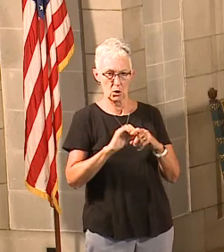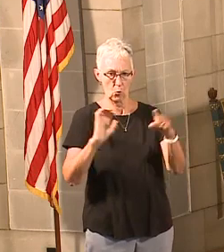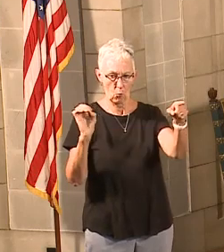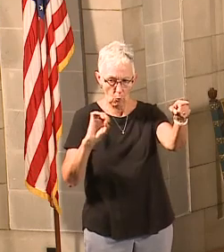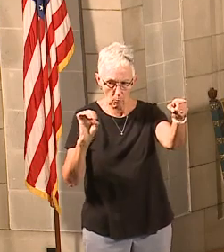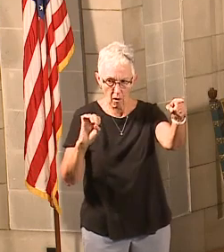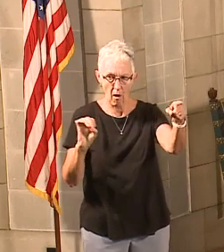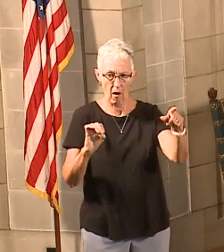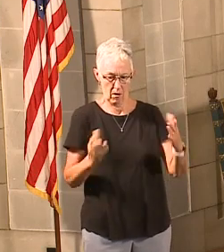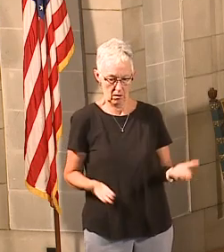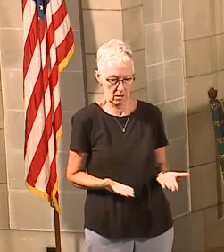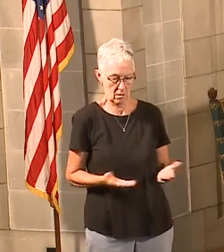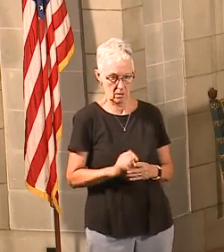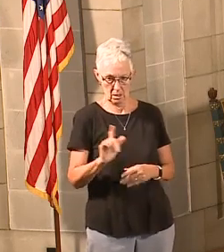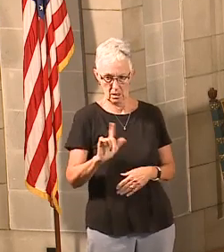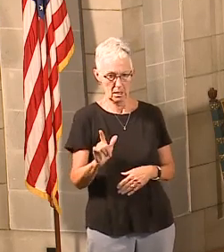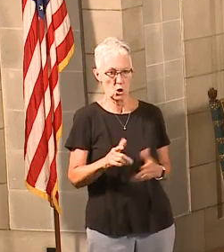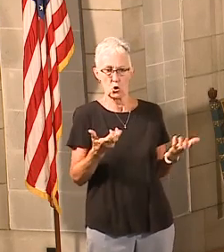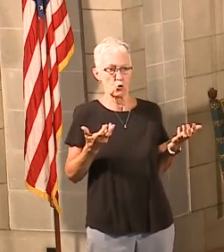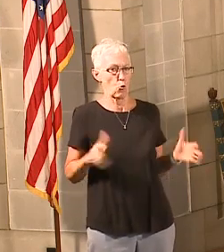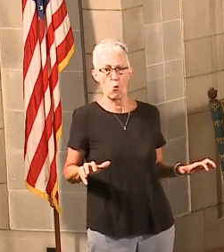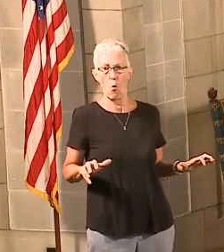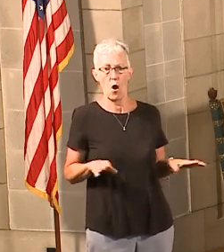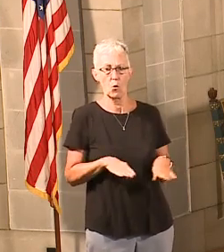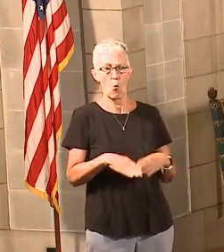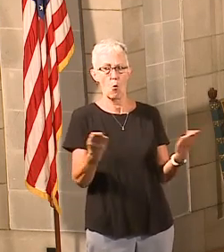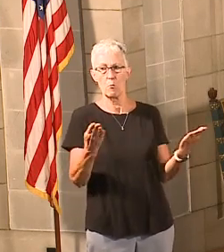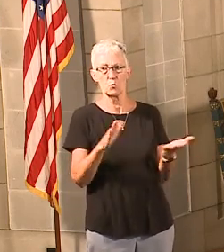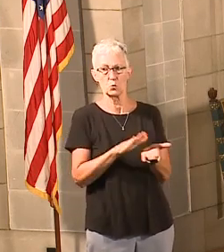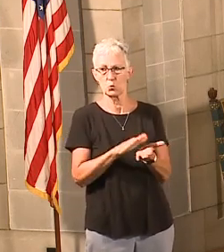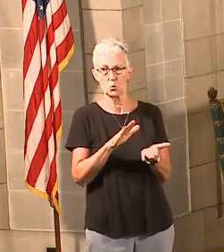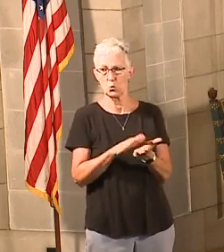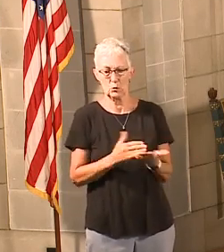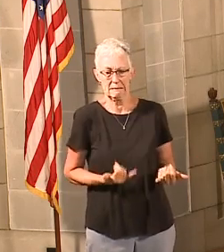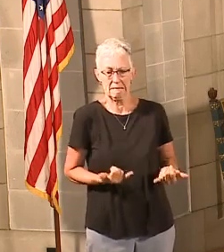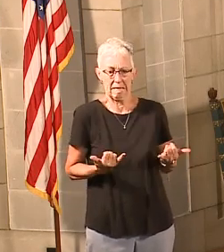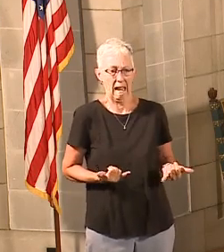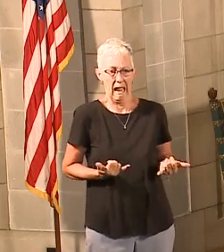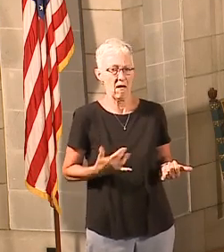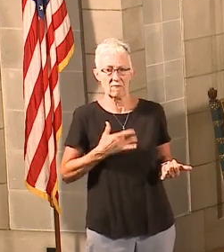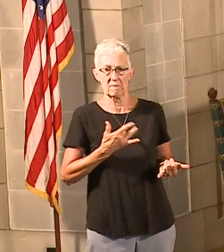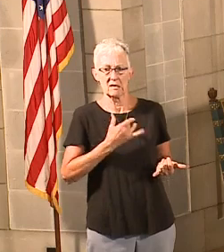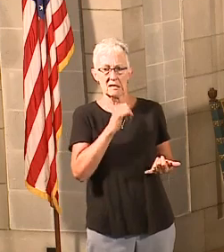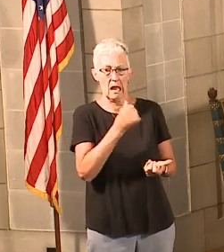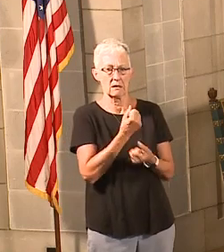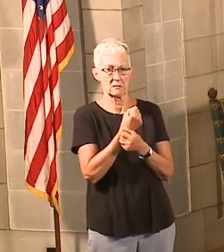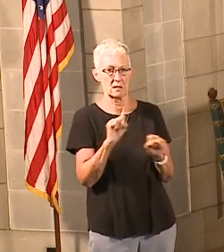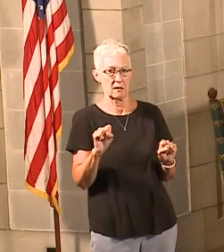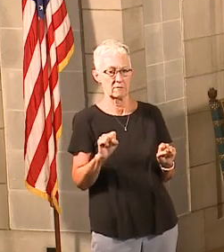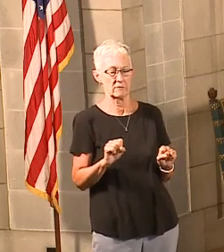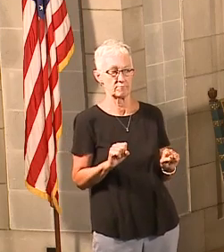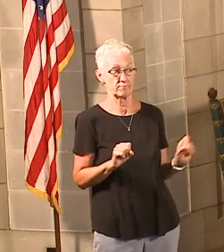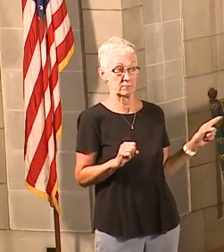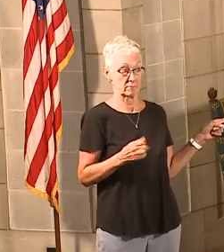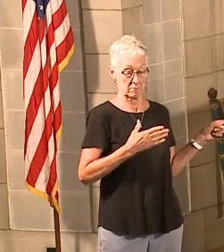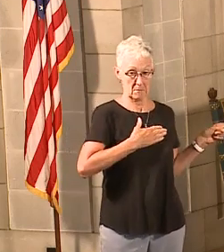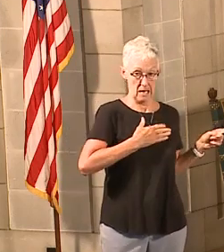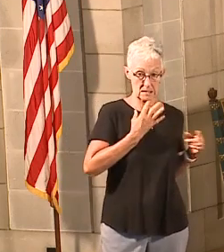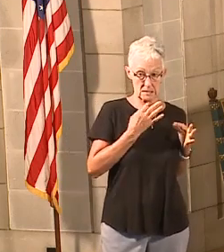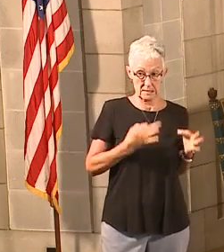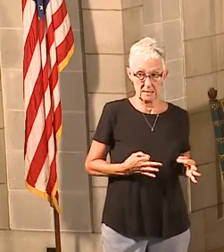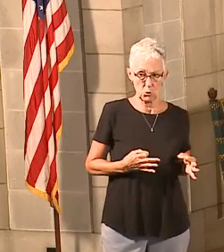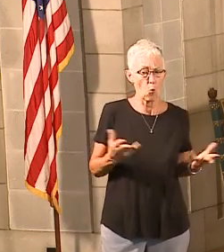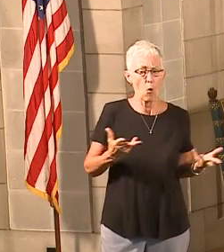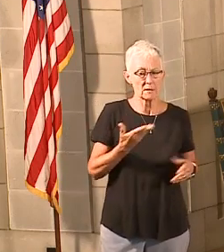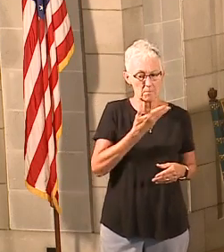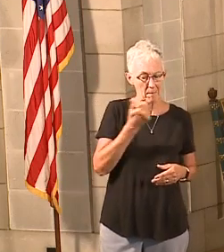fall. And to me, it's about what's best for the kids and balancing that off again with the health needs of teachers who